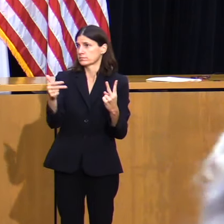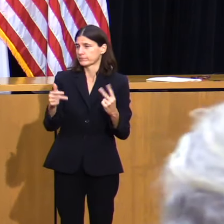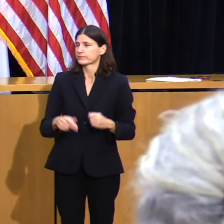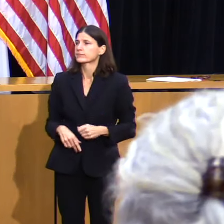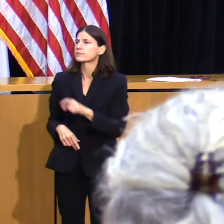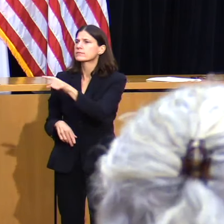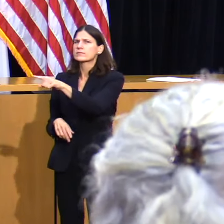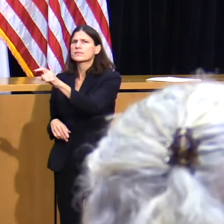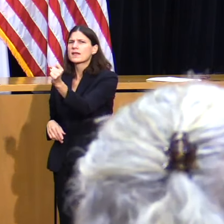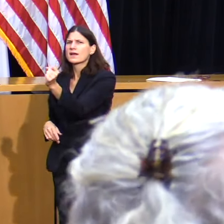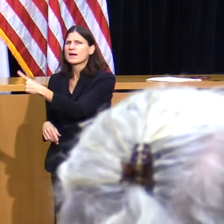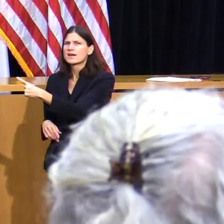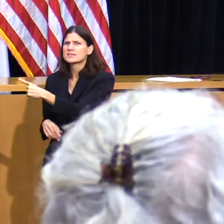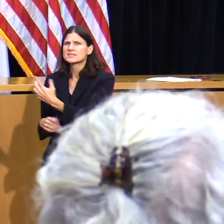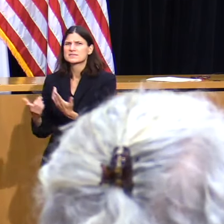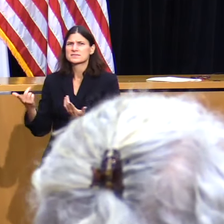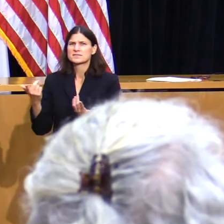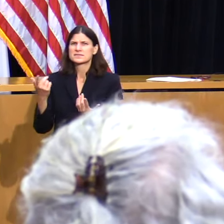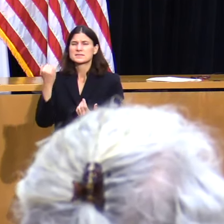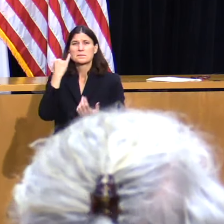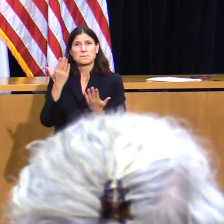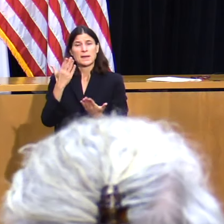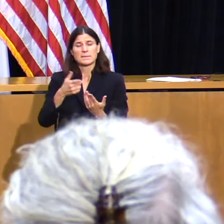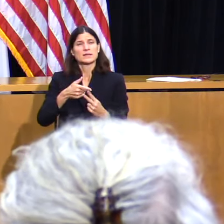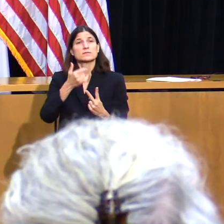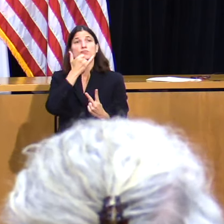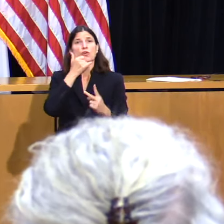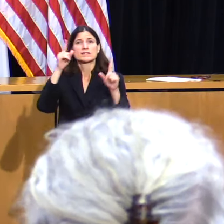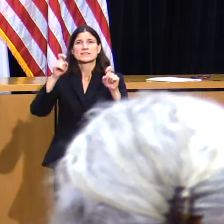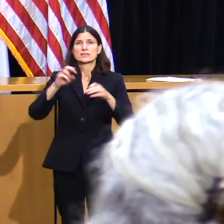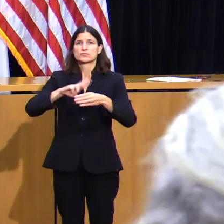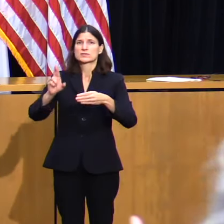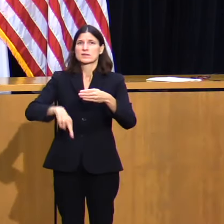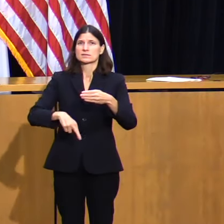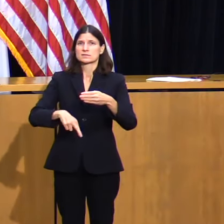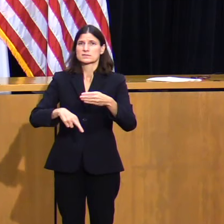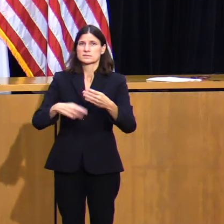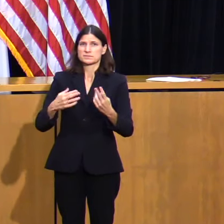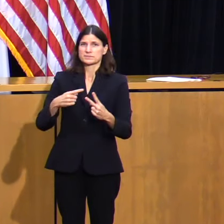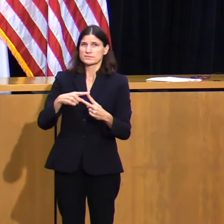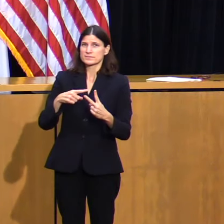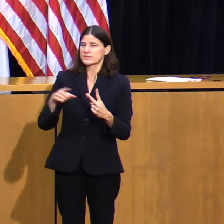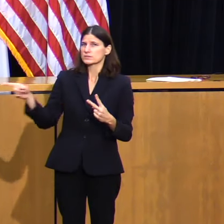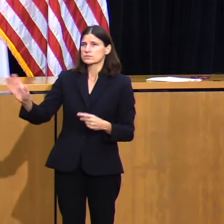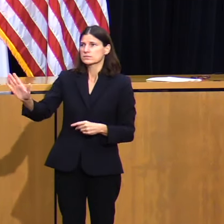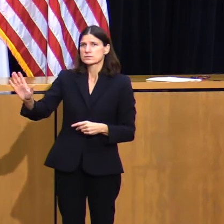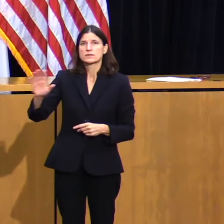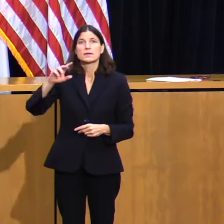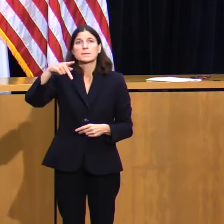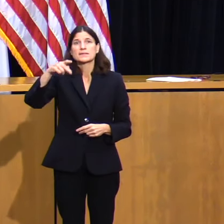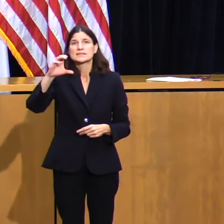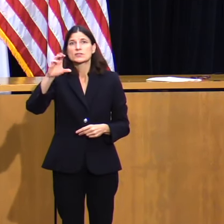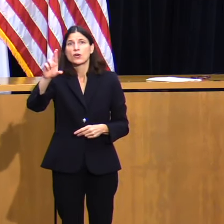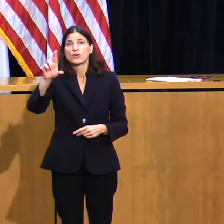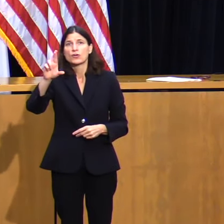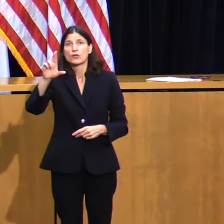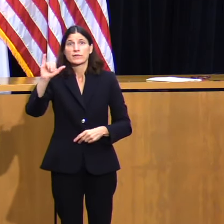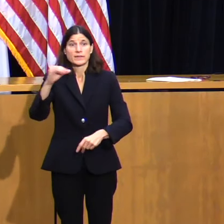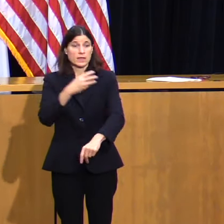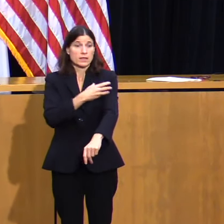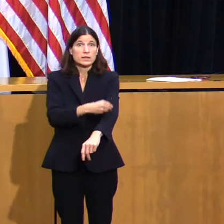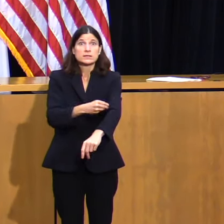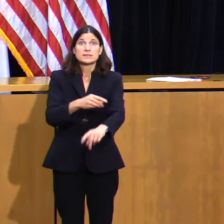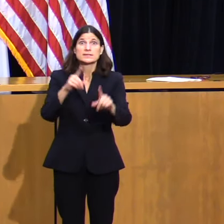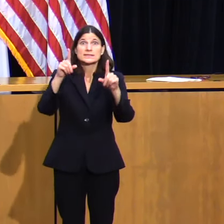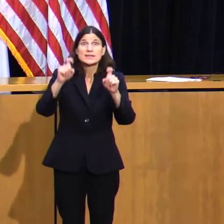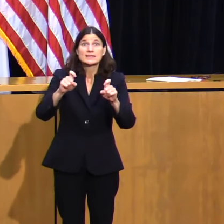was reports that there were some false negatives with these, and you should take. So this is PCR testing. So this is diagnostic testing. This